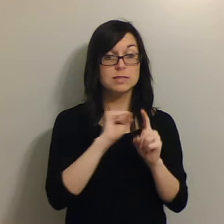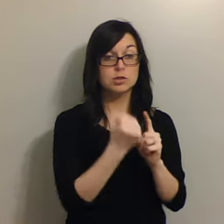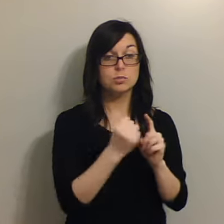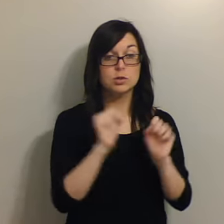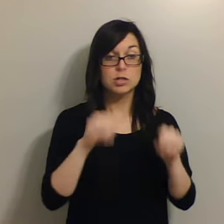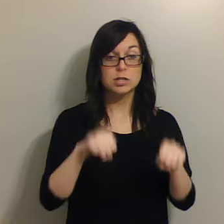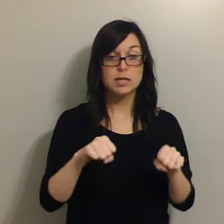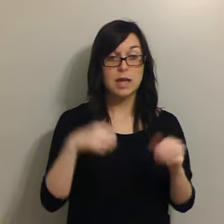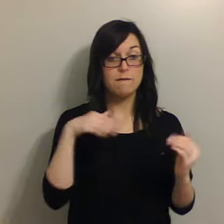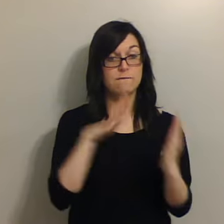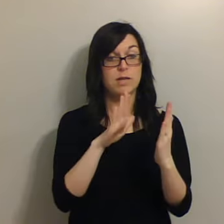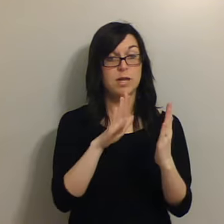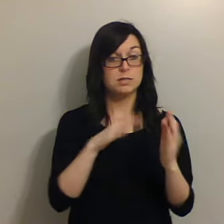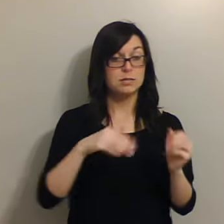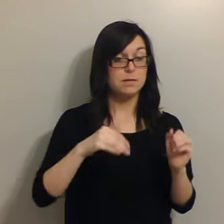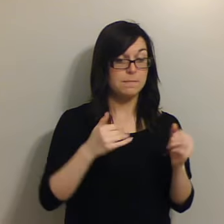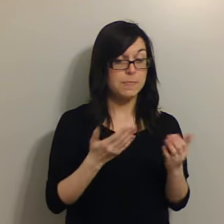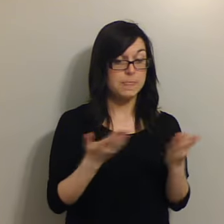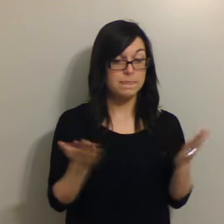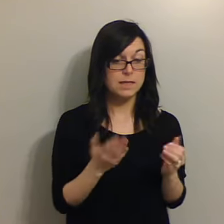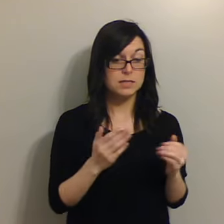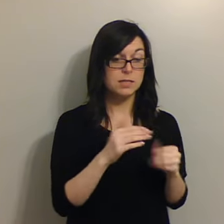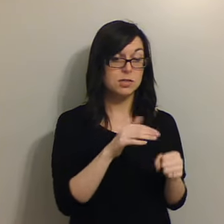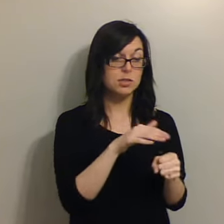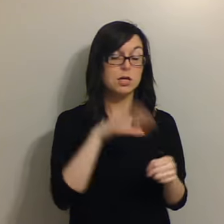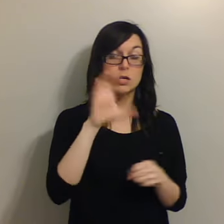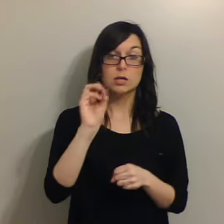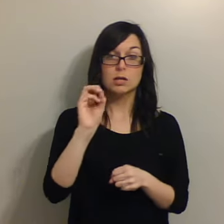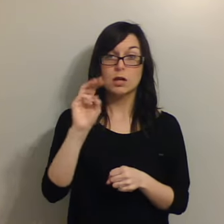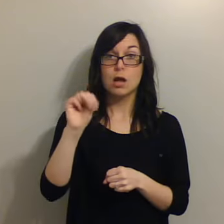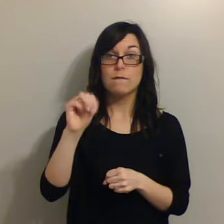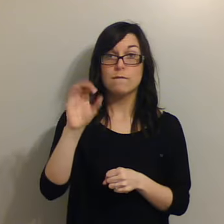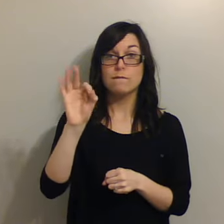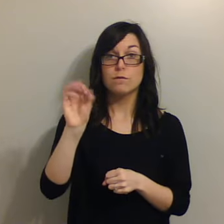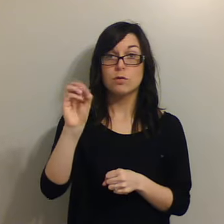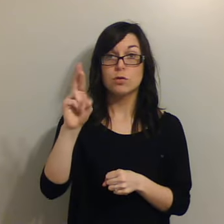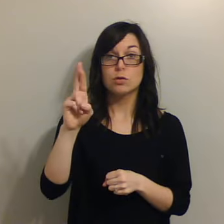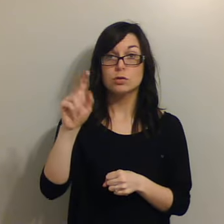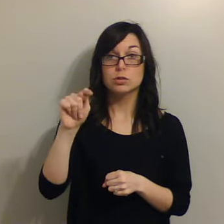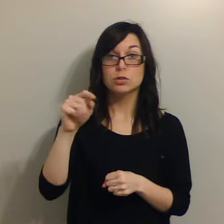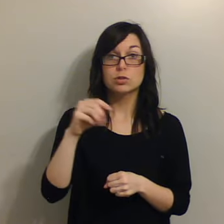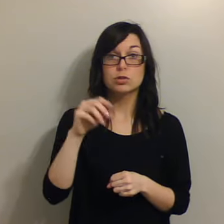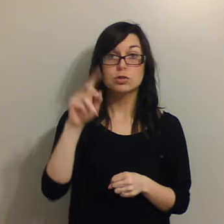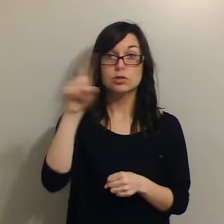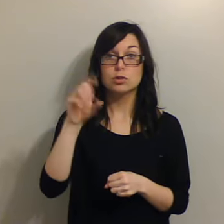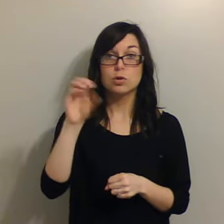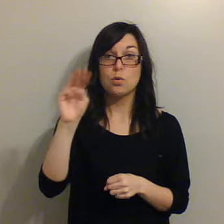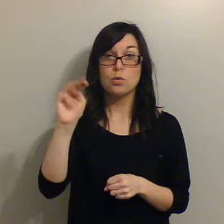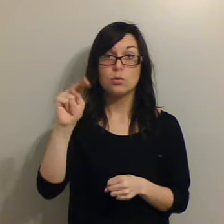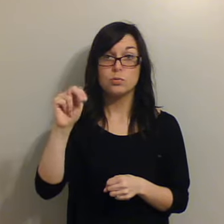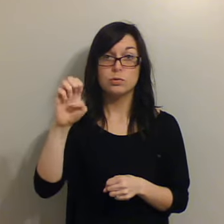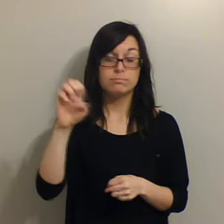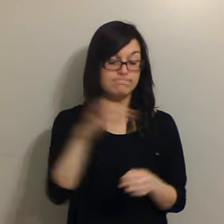comfort zone based on our own past experiences, our perceptions of our favorabilities, and our